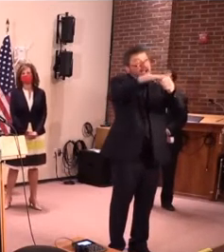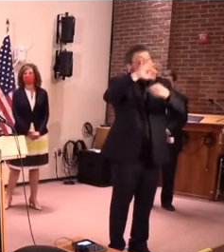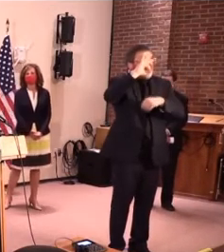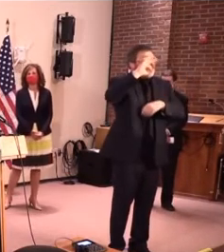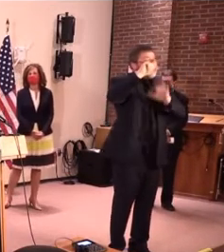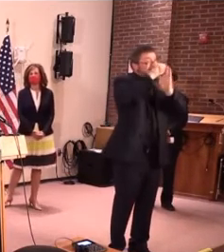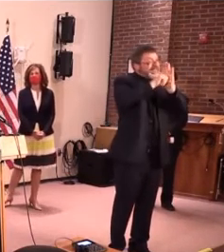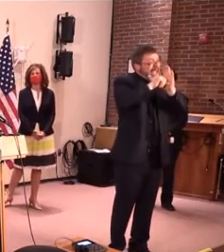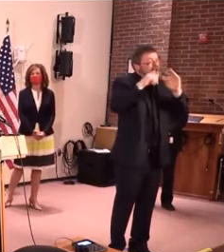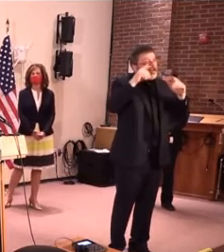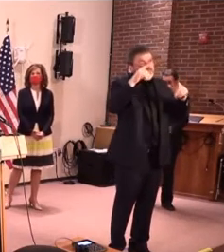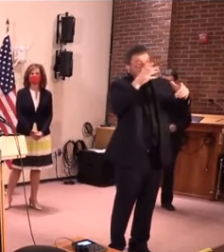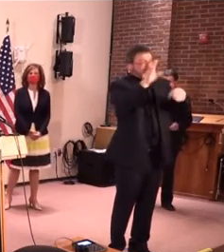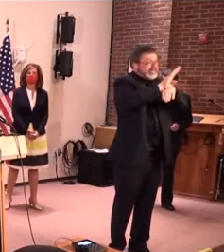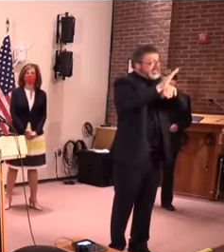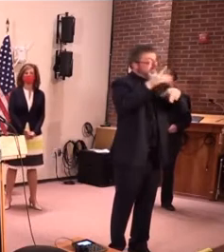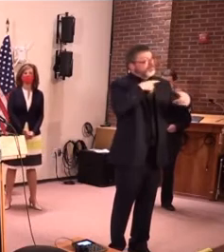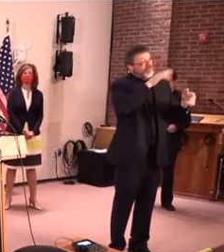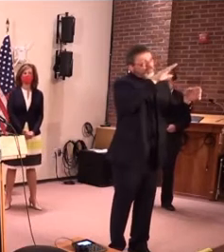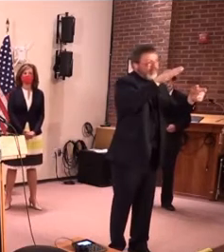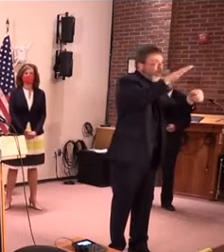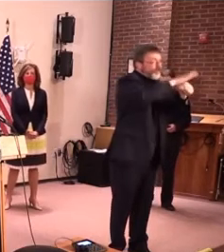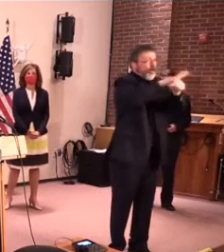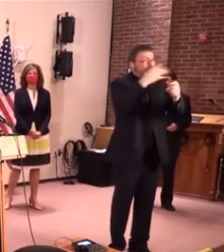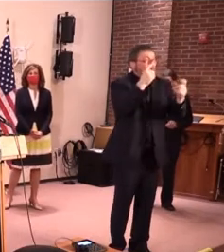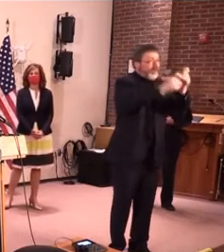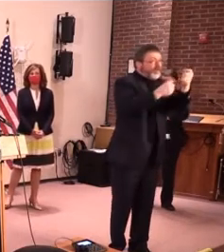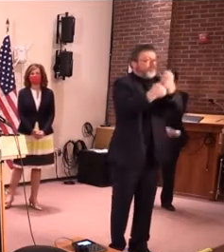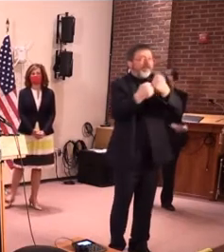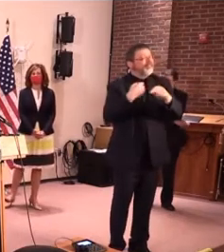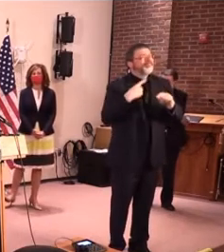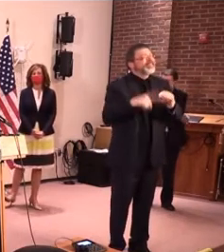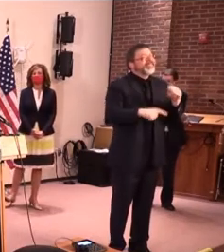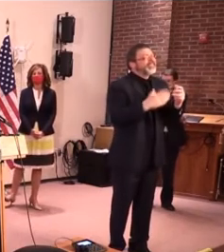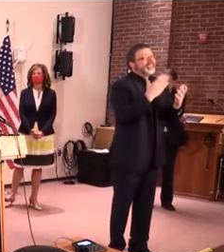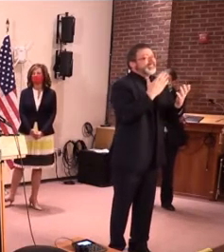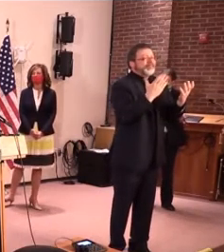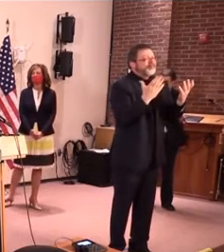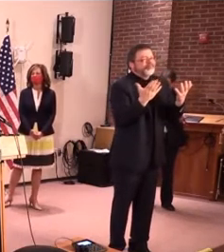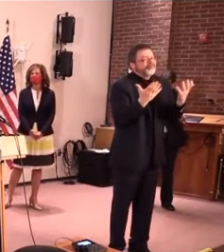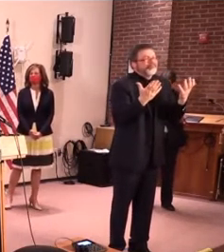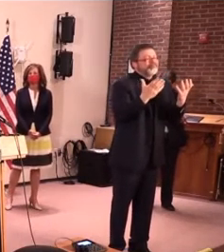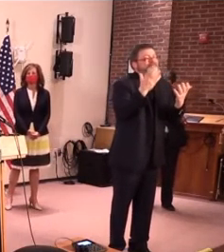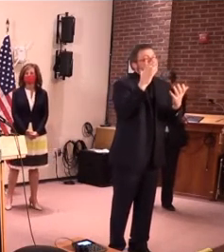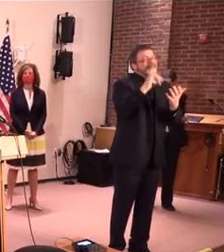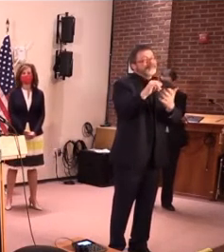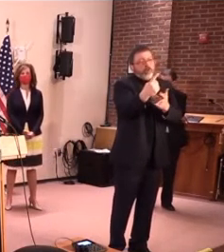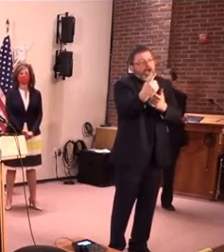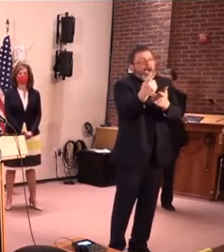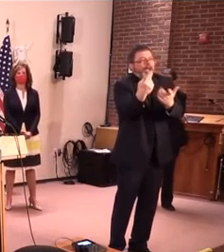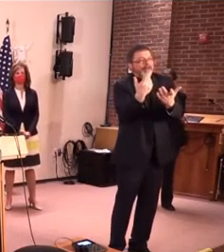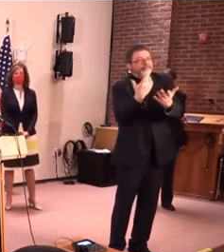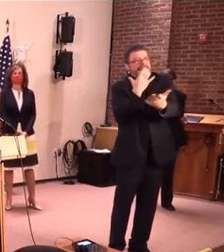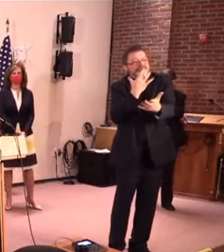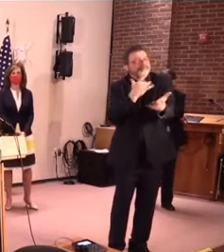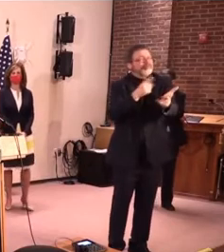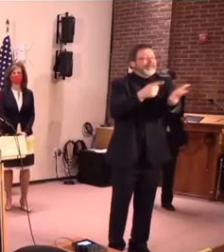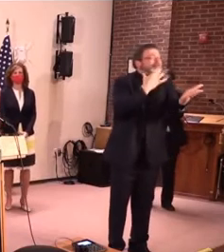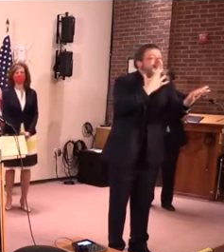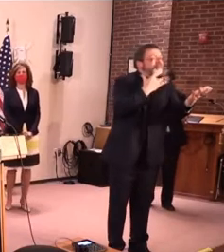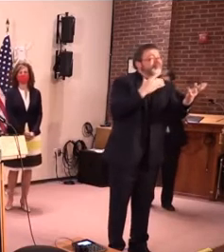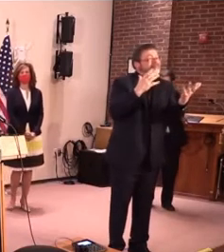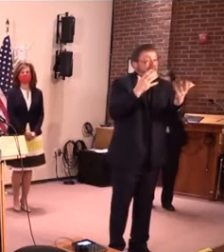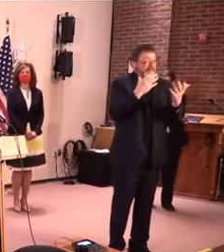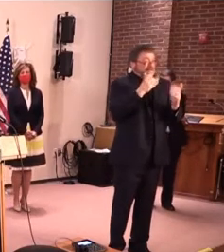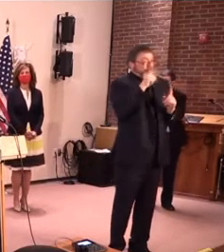So it doesn't leave a lot of extra money when you consider all the other initiatives that are out there, the state colleges and